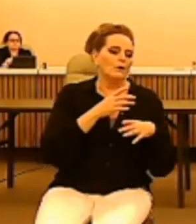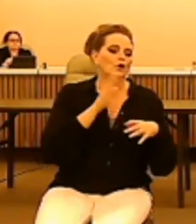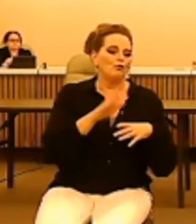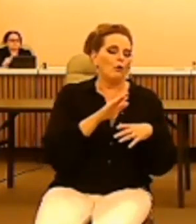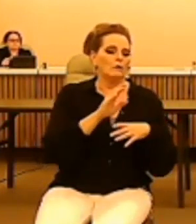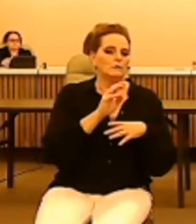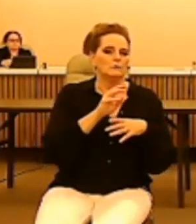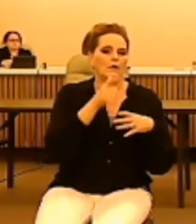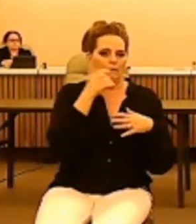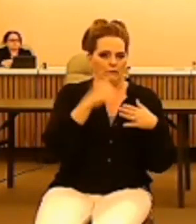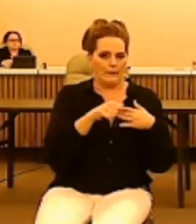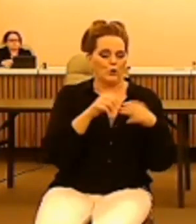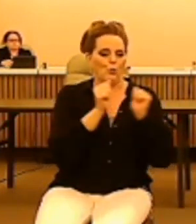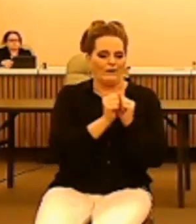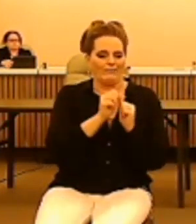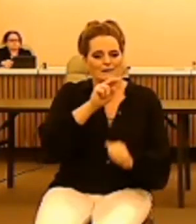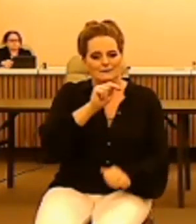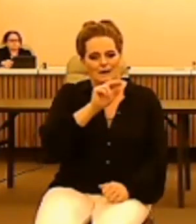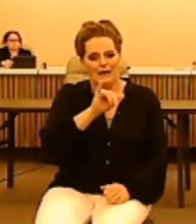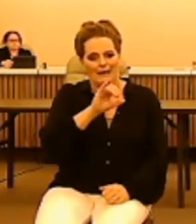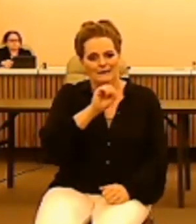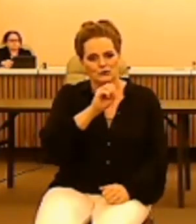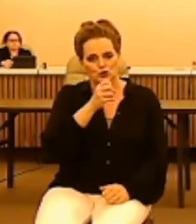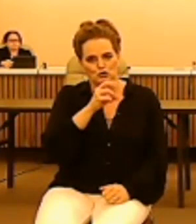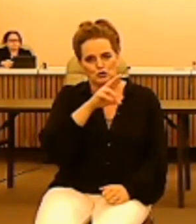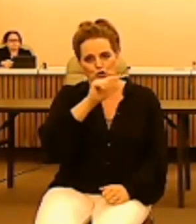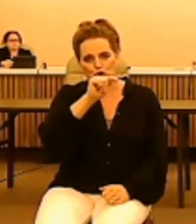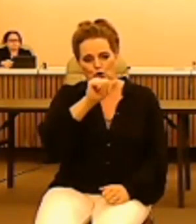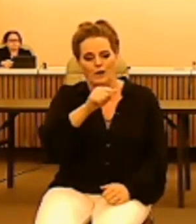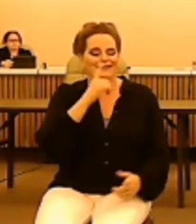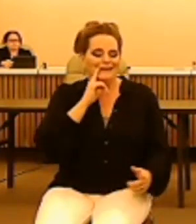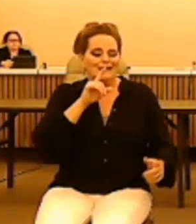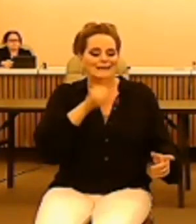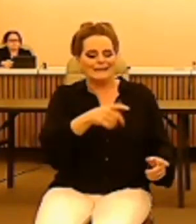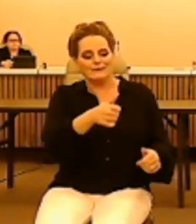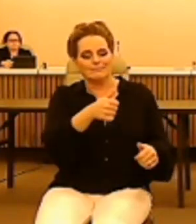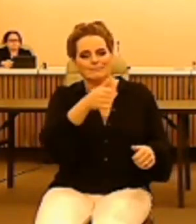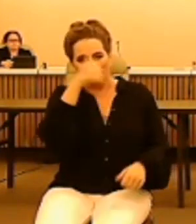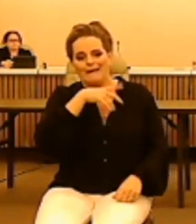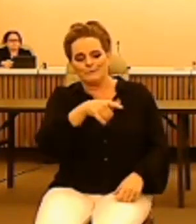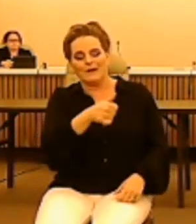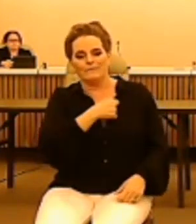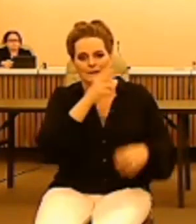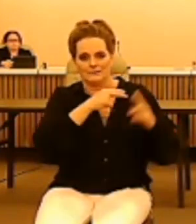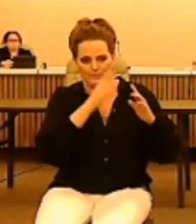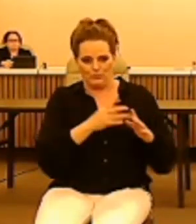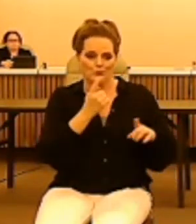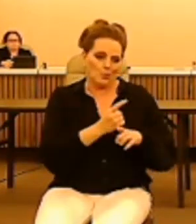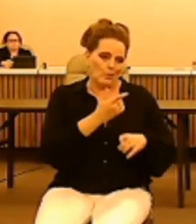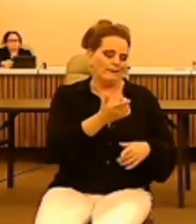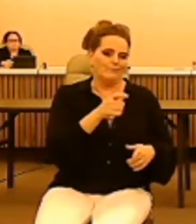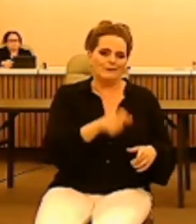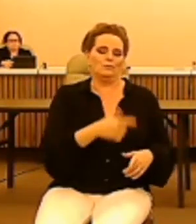NYSERDA because they need to understand, he's a builder himself. He said, you're absolutely right. This would